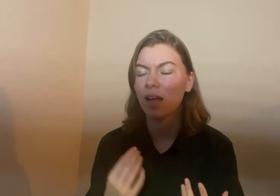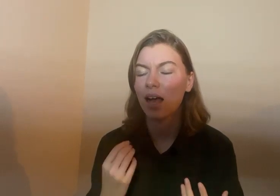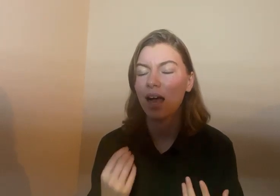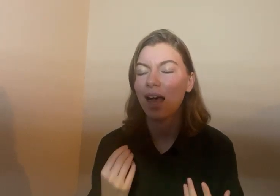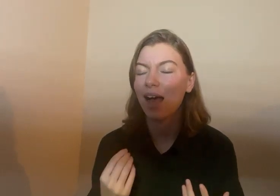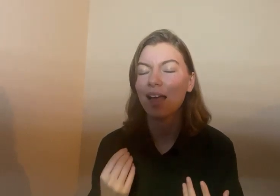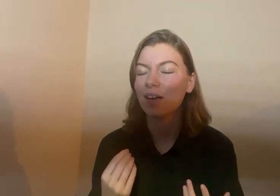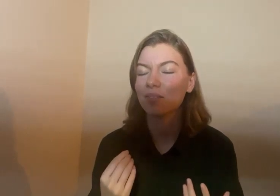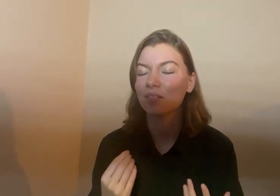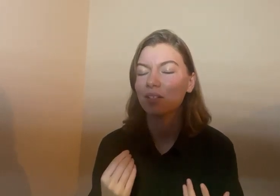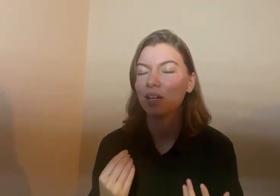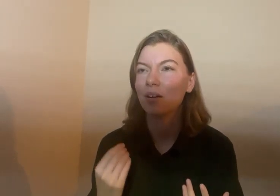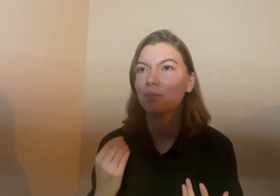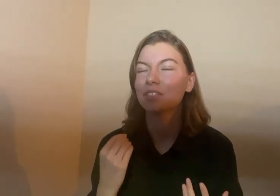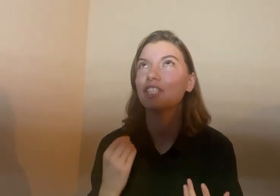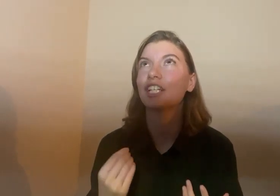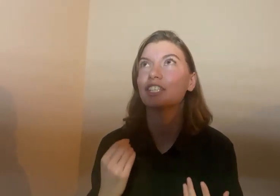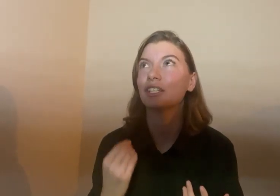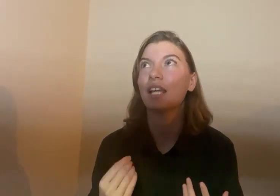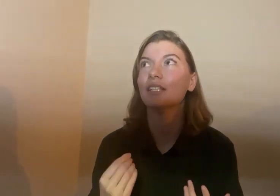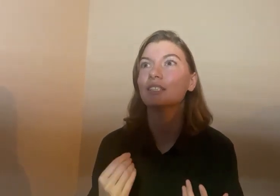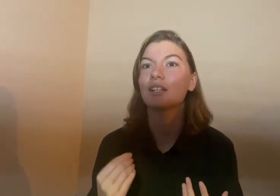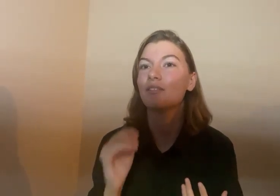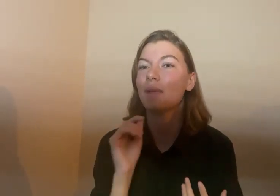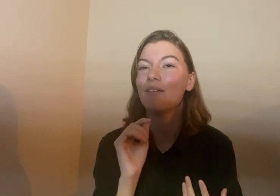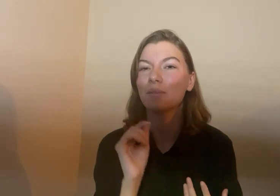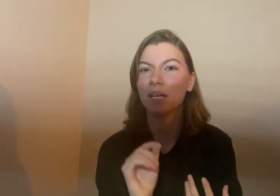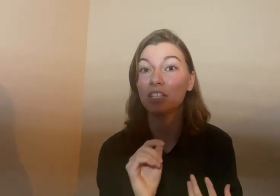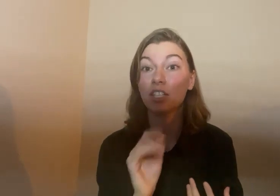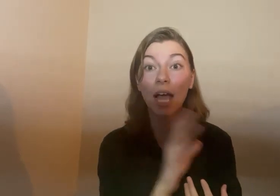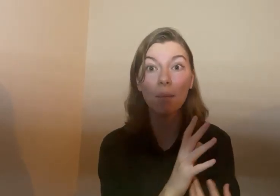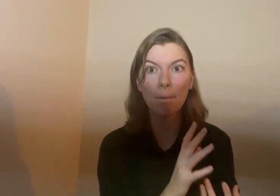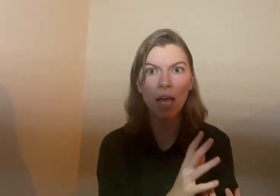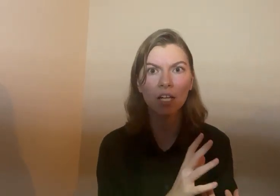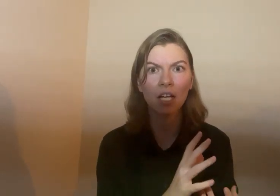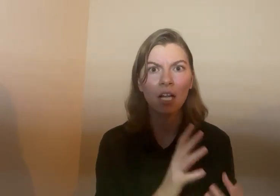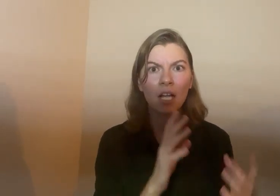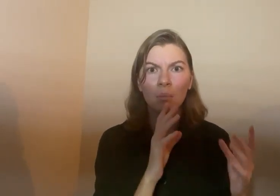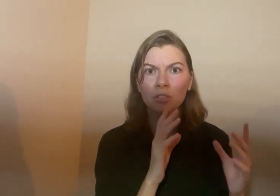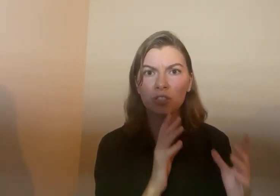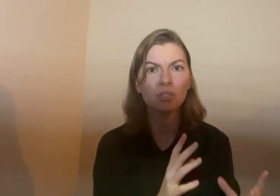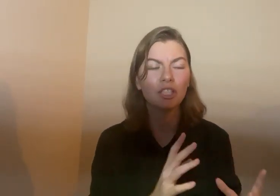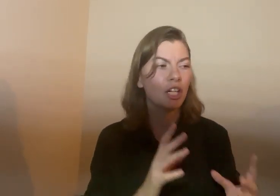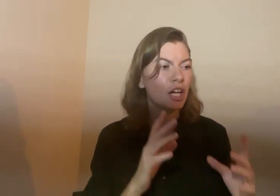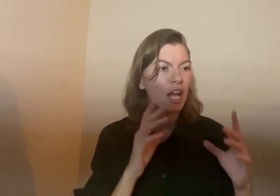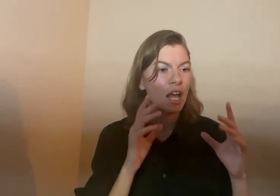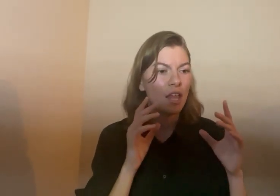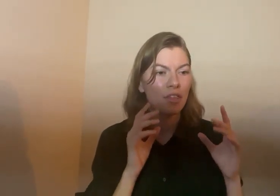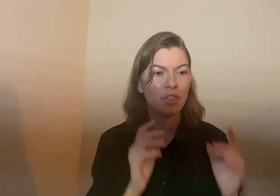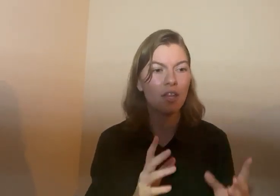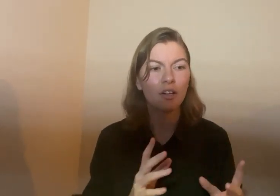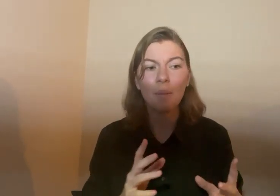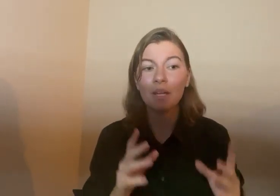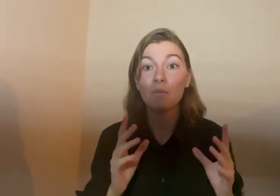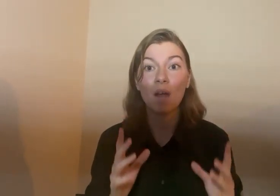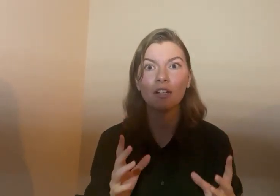I have rejection letters from every major and minor producer, theatre company, record